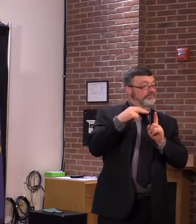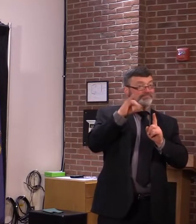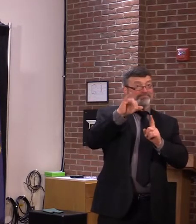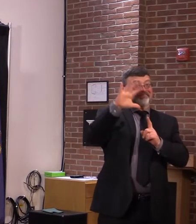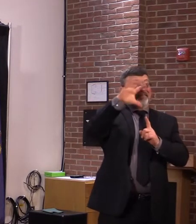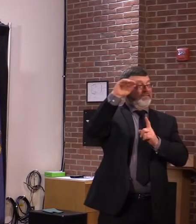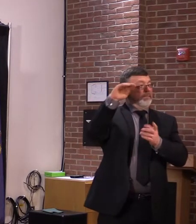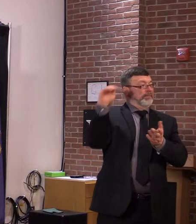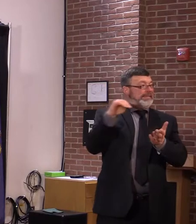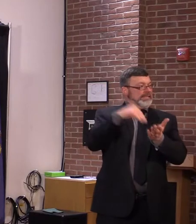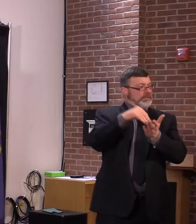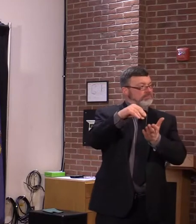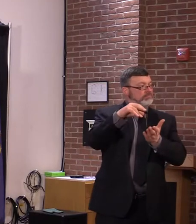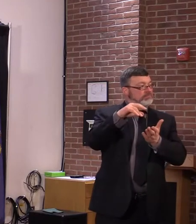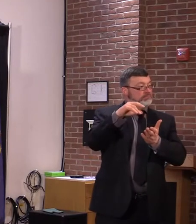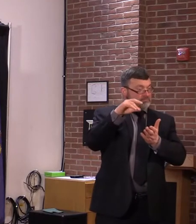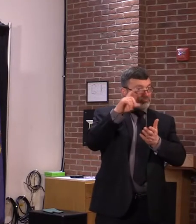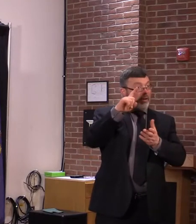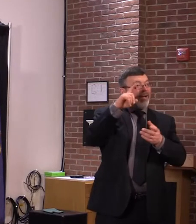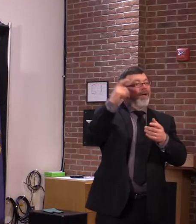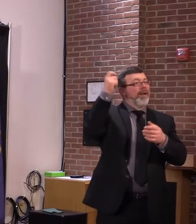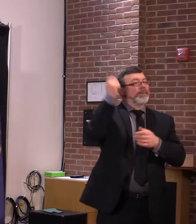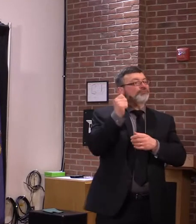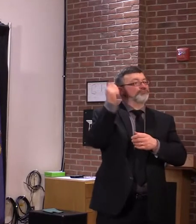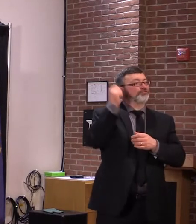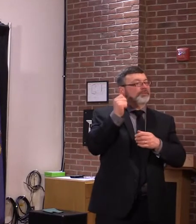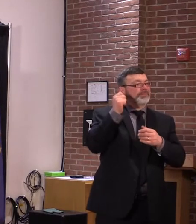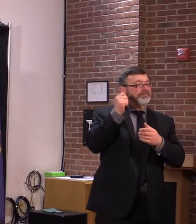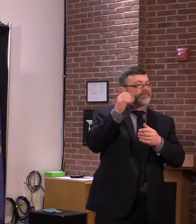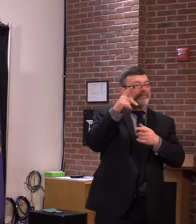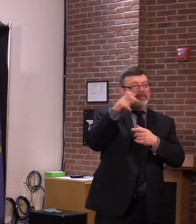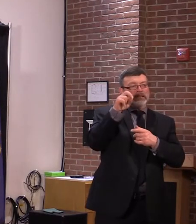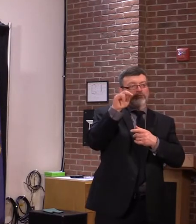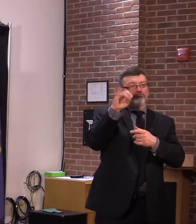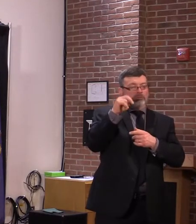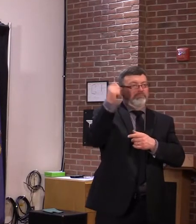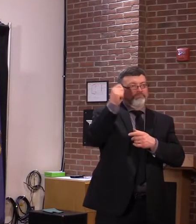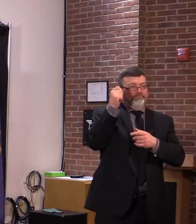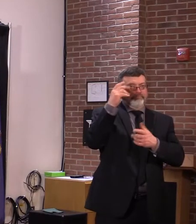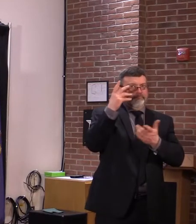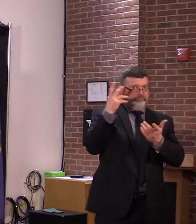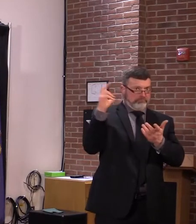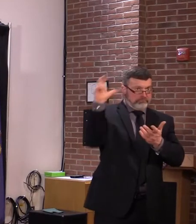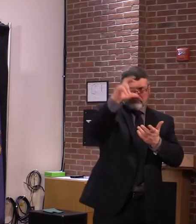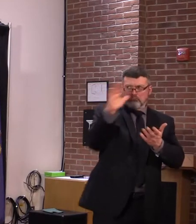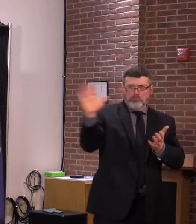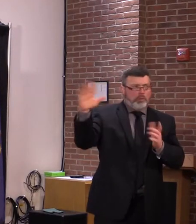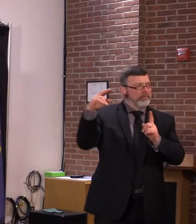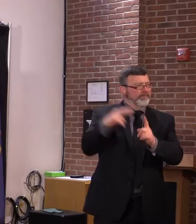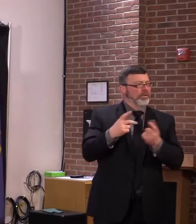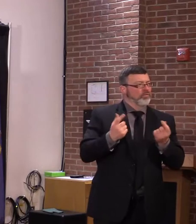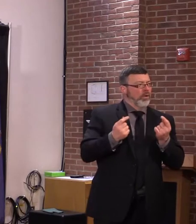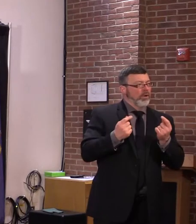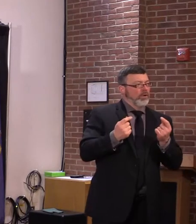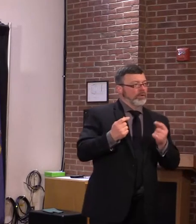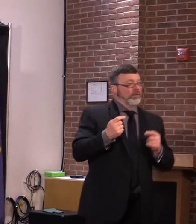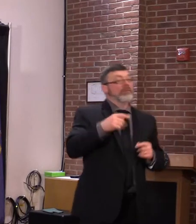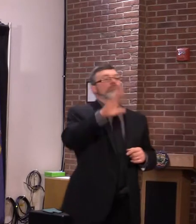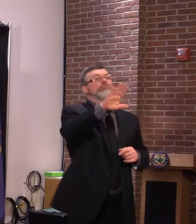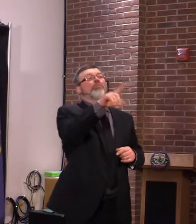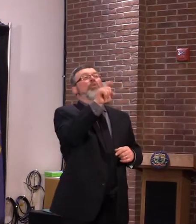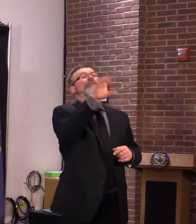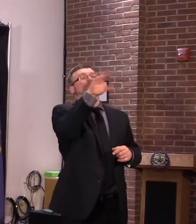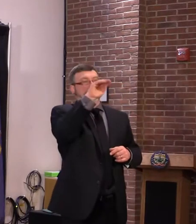in the pension fund? Well, again, there's $150 million that's been set aside. They took another